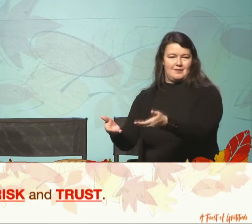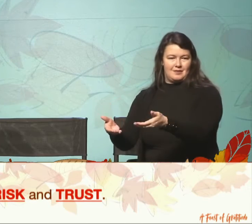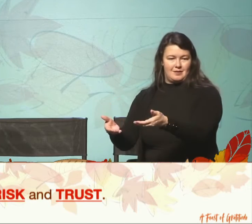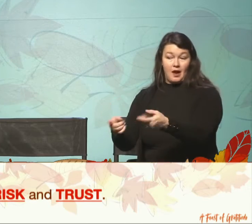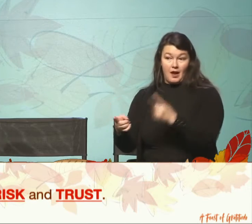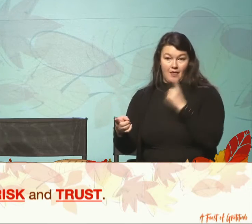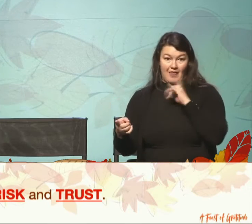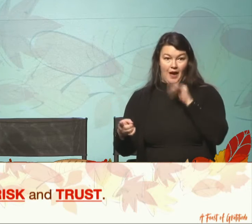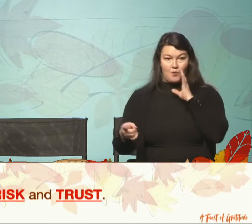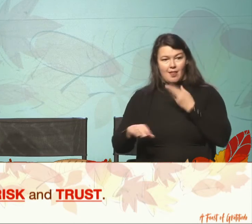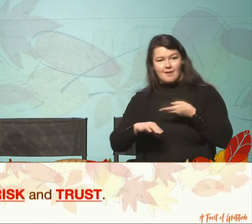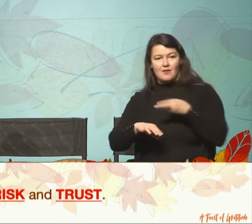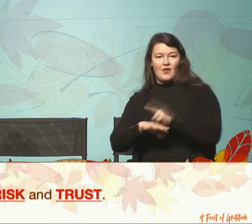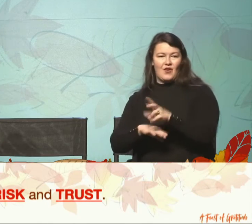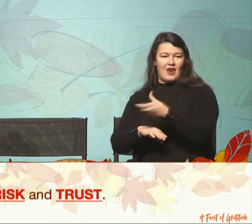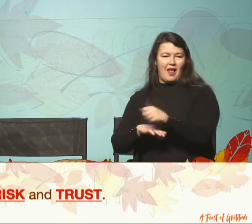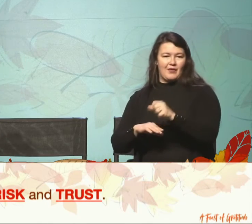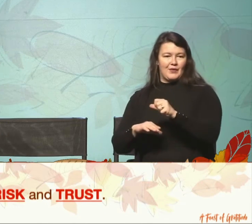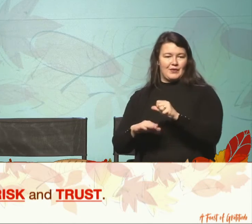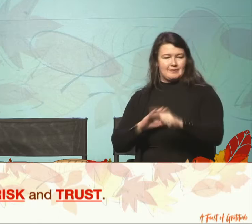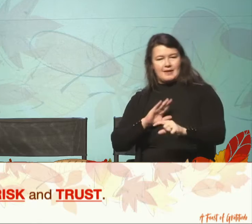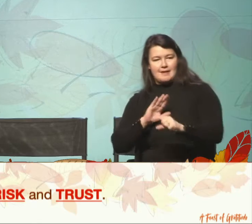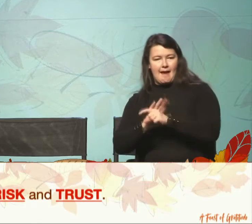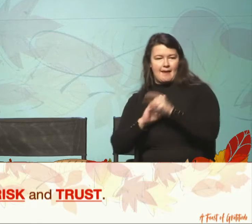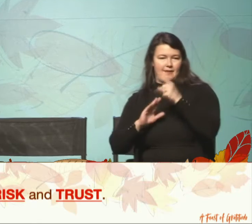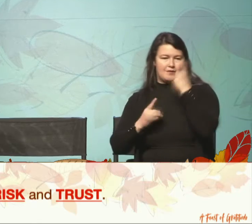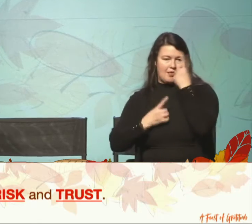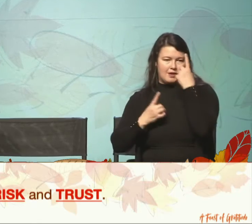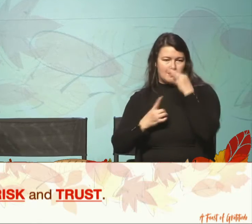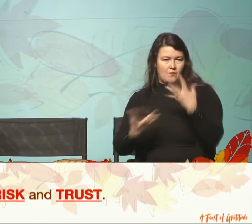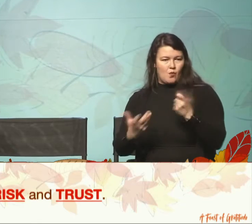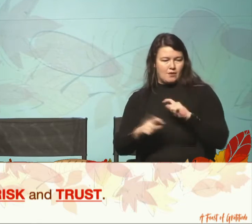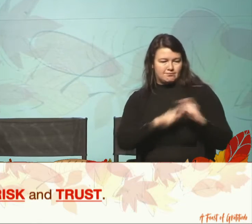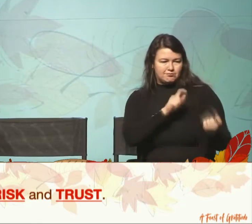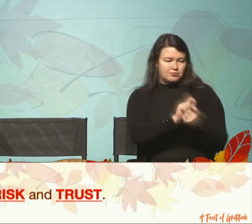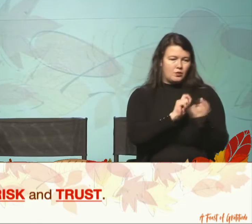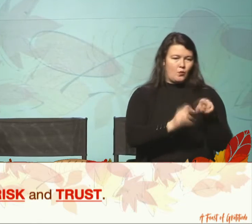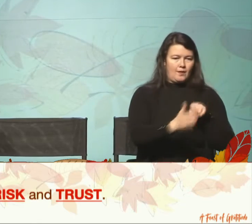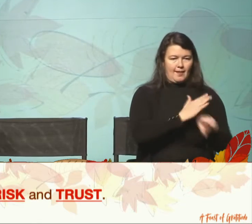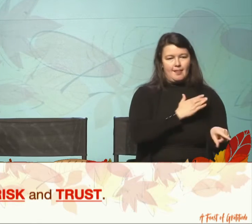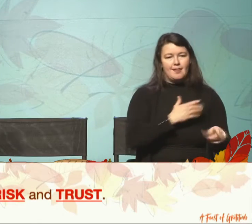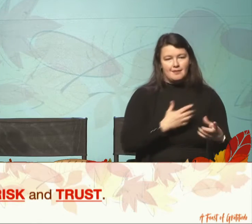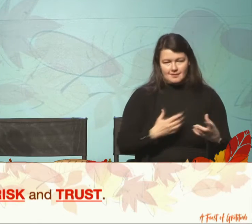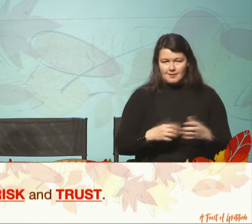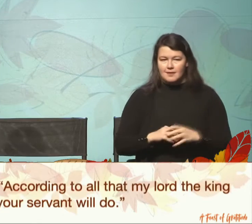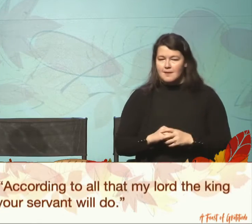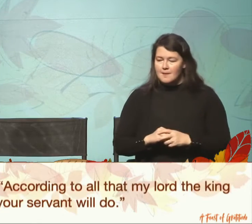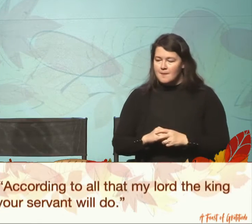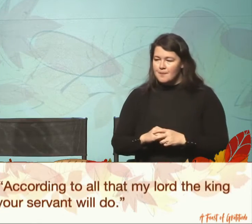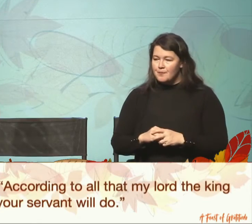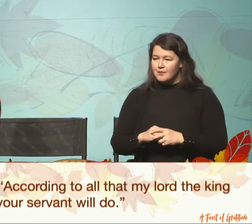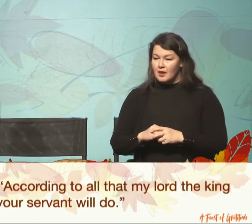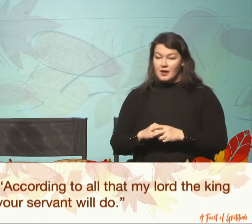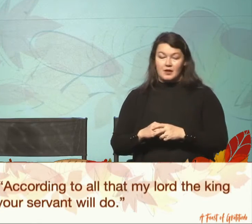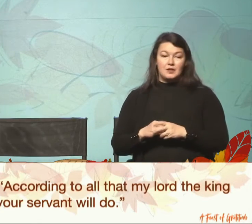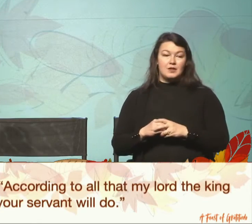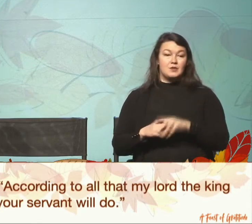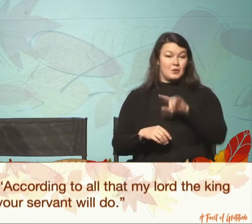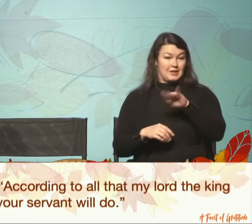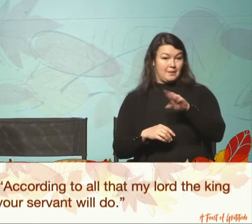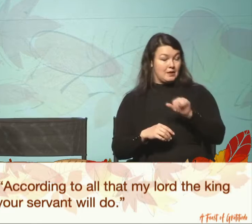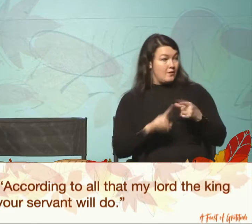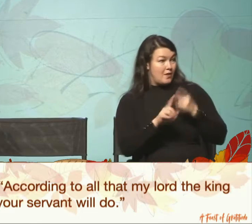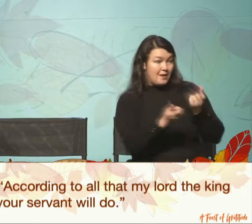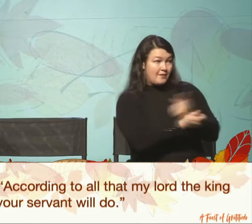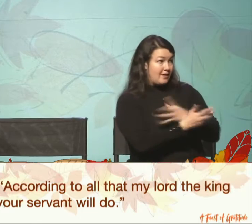other, thoughts of wanting to kill or take over. And so Ziba says to the king, according to all that you have